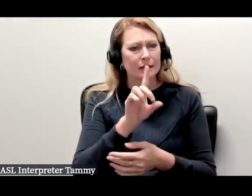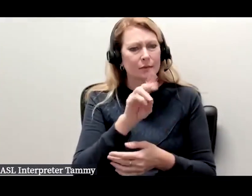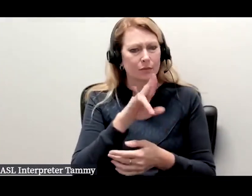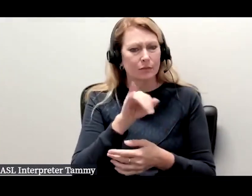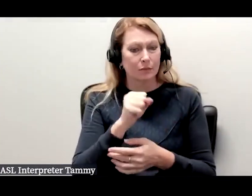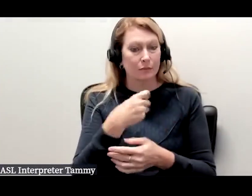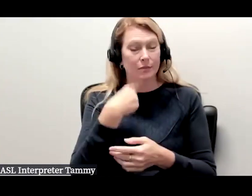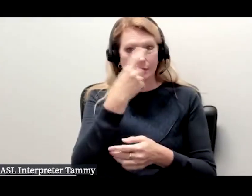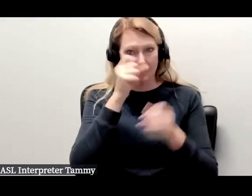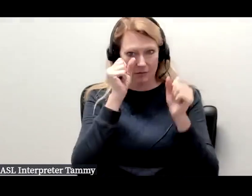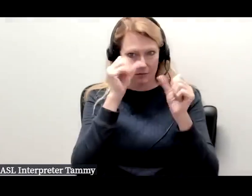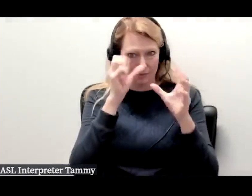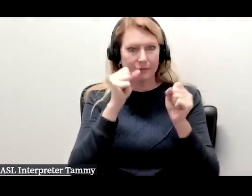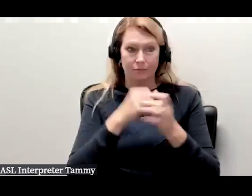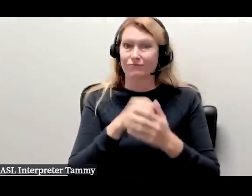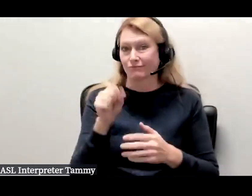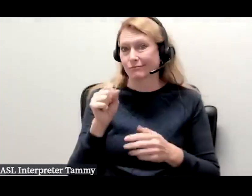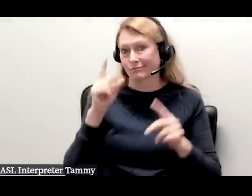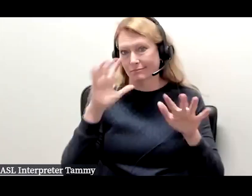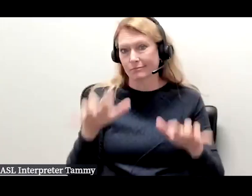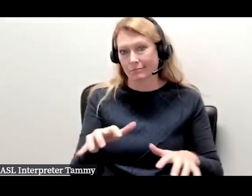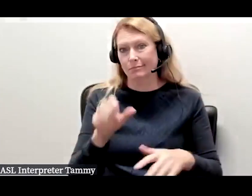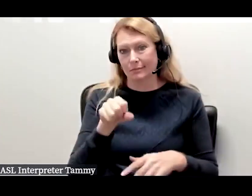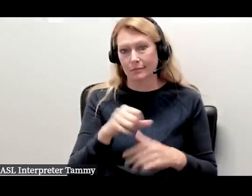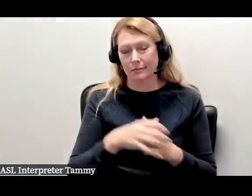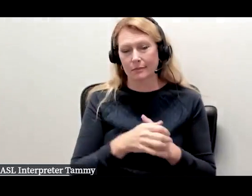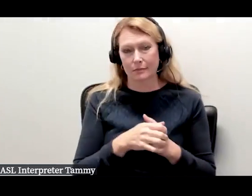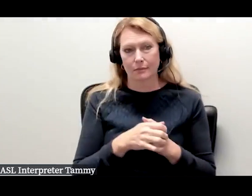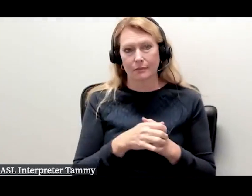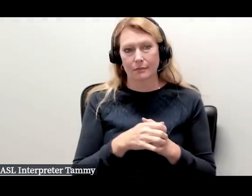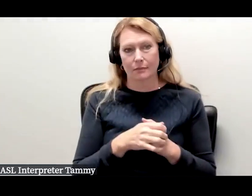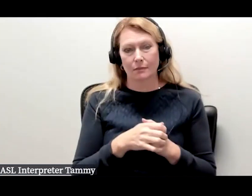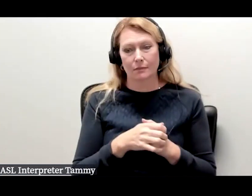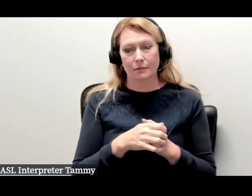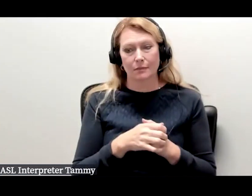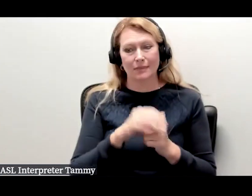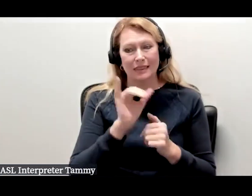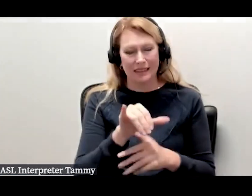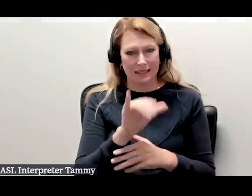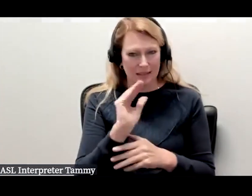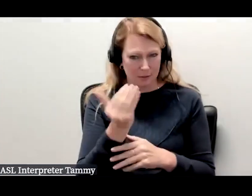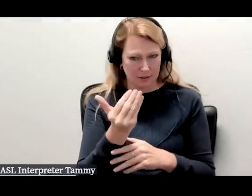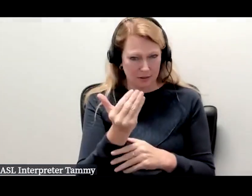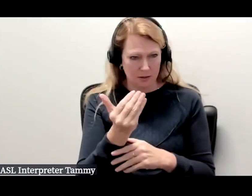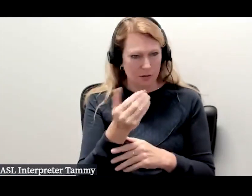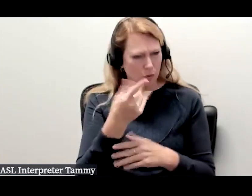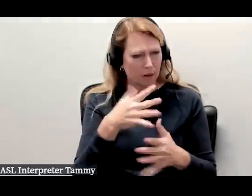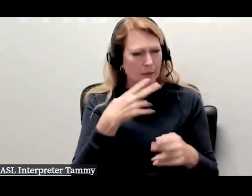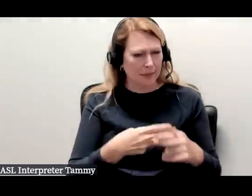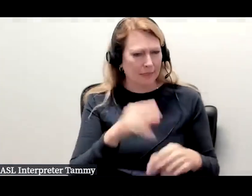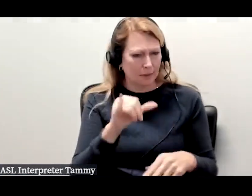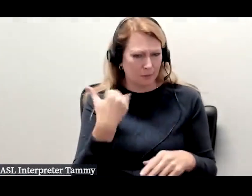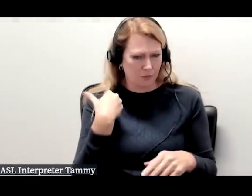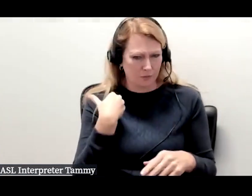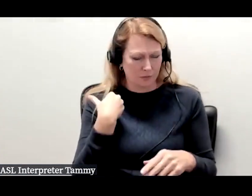eye-popping, Yeah, it's astonishing, really. so that appears, and I know you sort of mentioned this, but is that